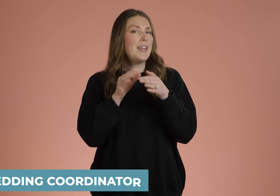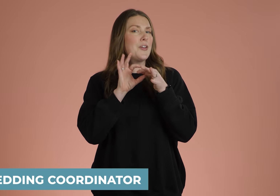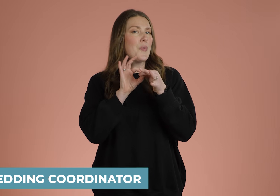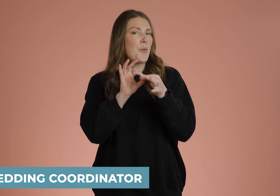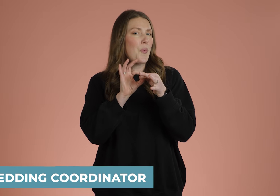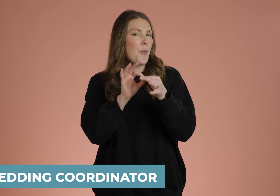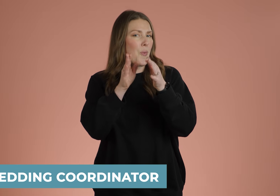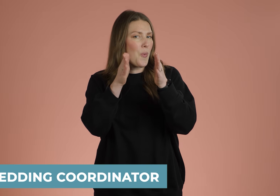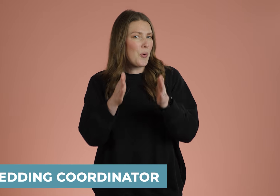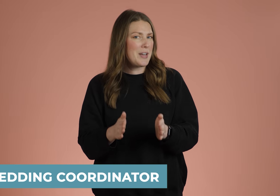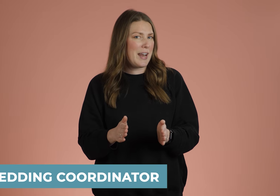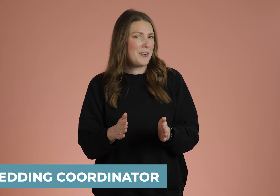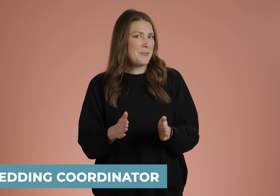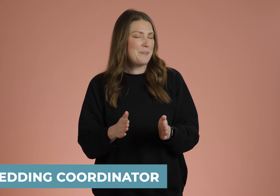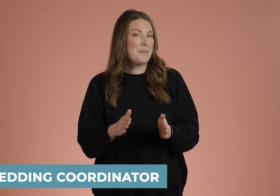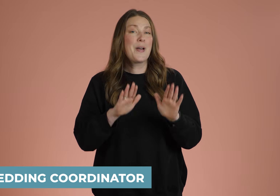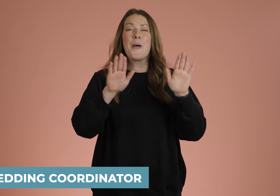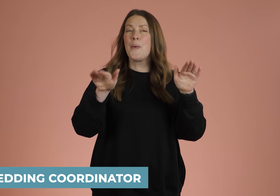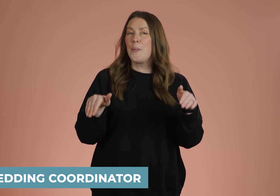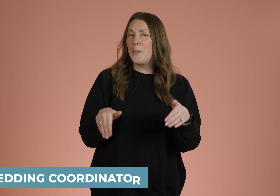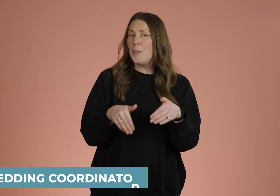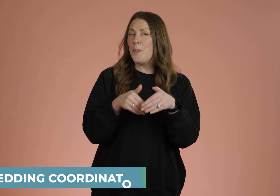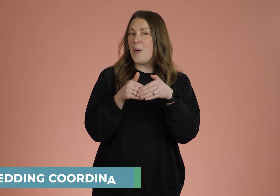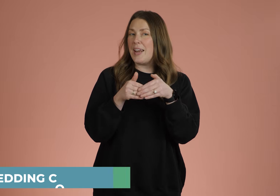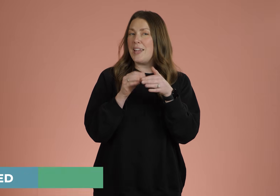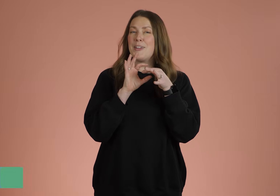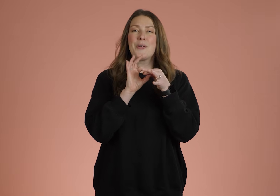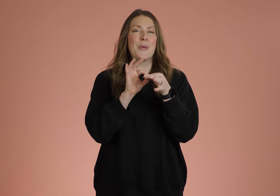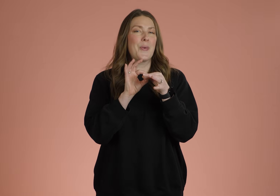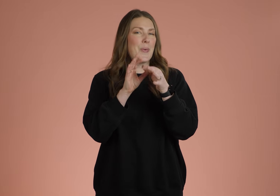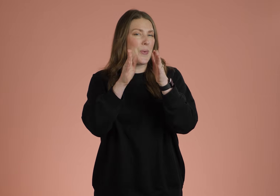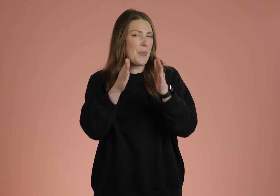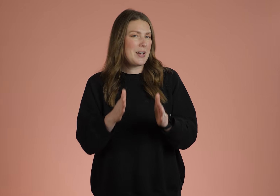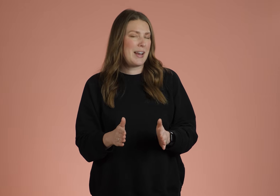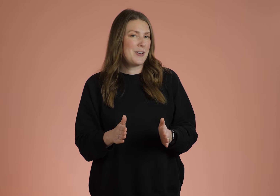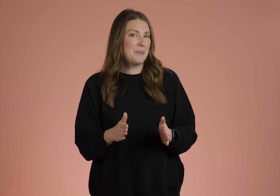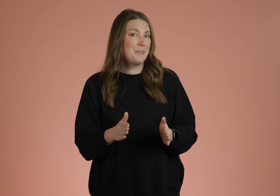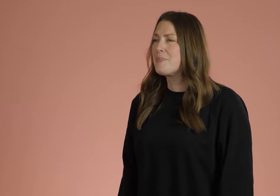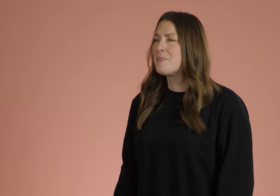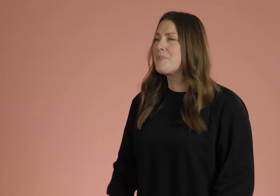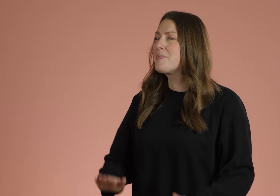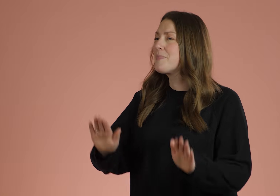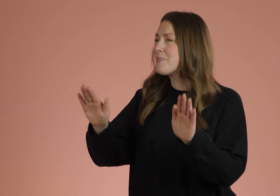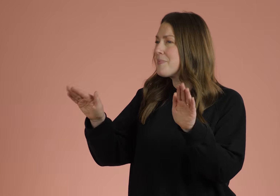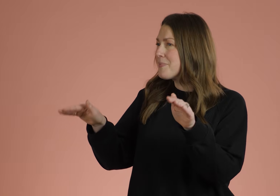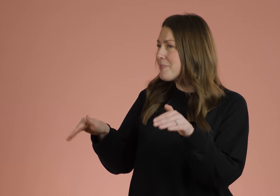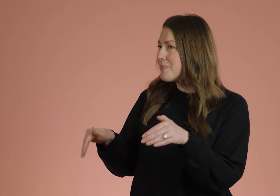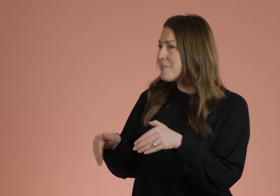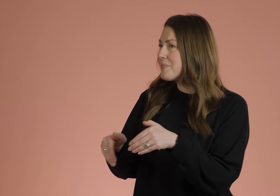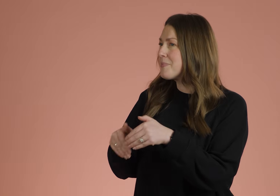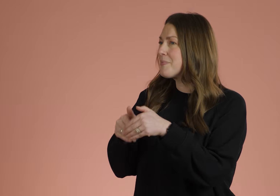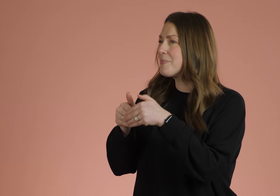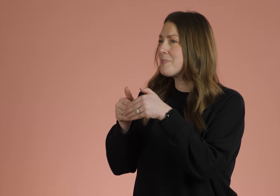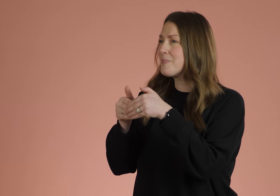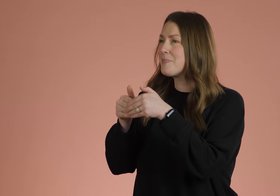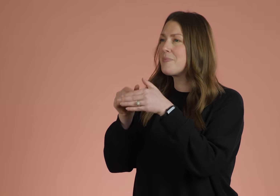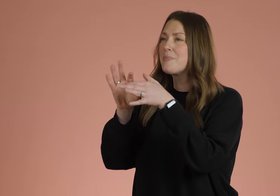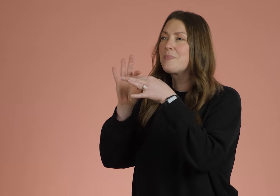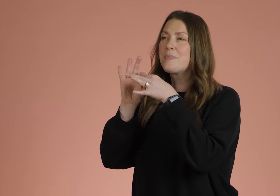Wedding coordinator. Wedding coordinator. To wed, wedding,